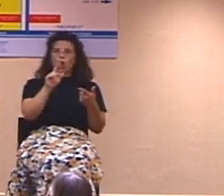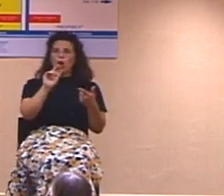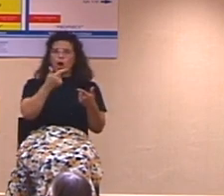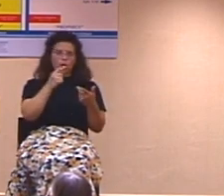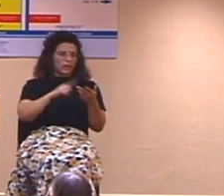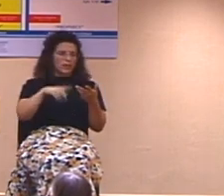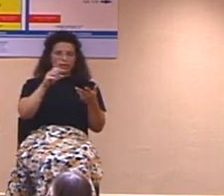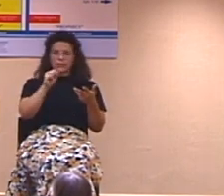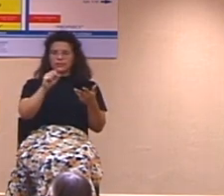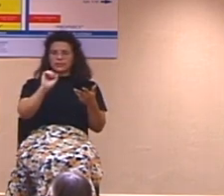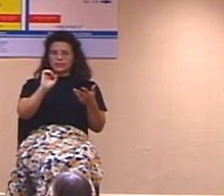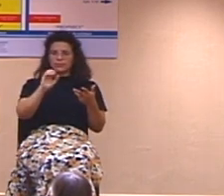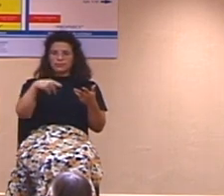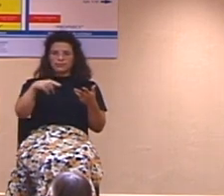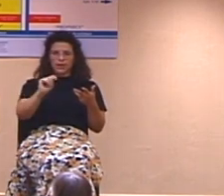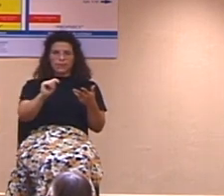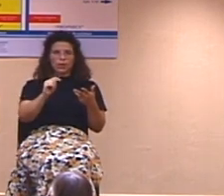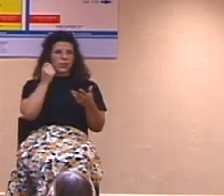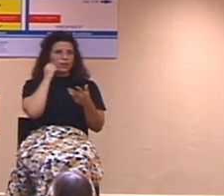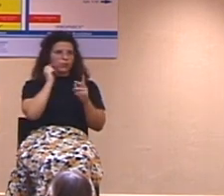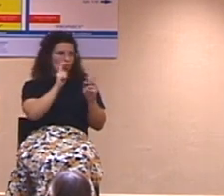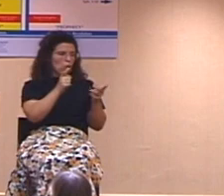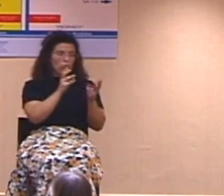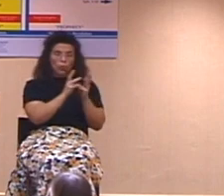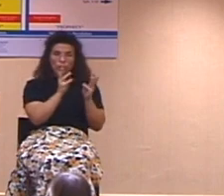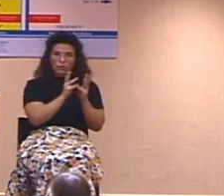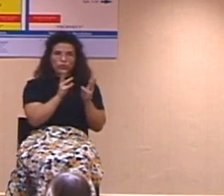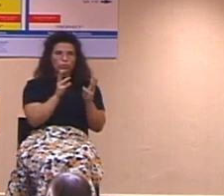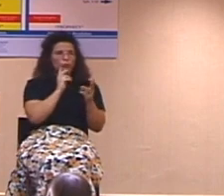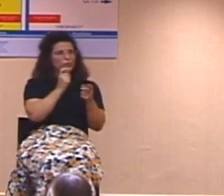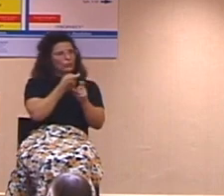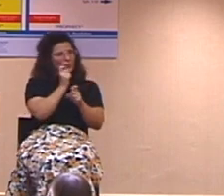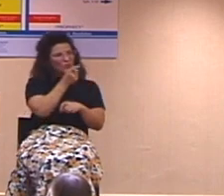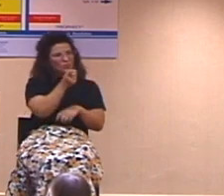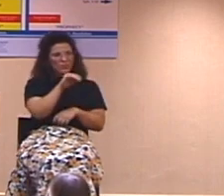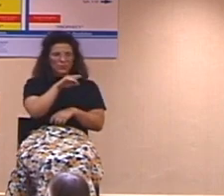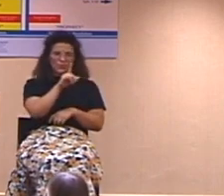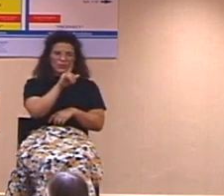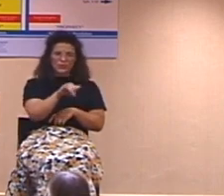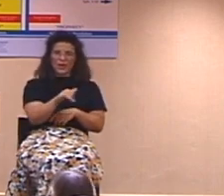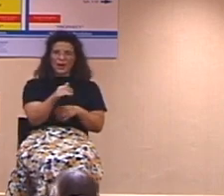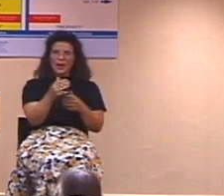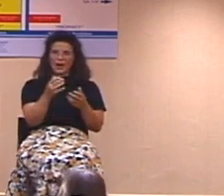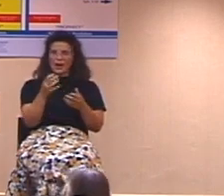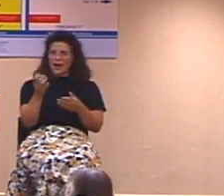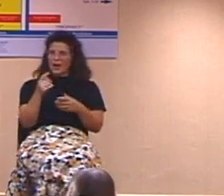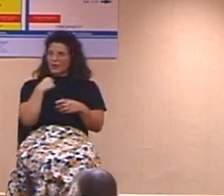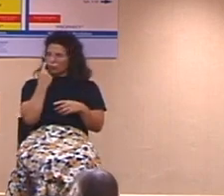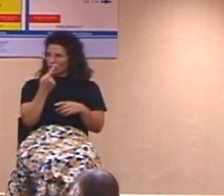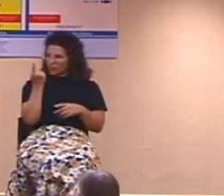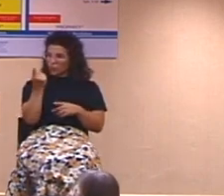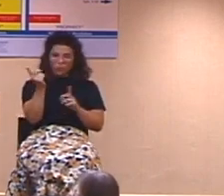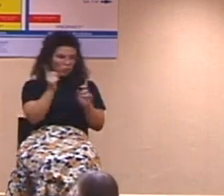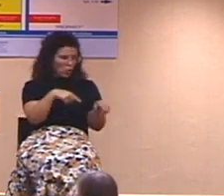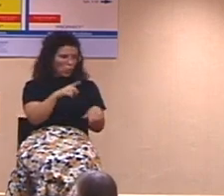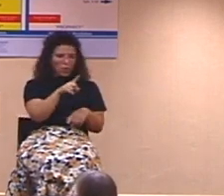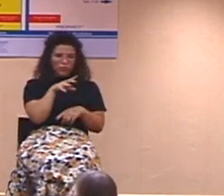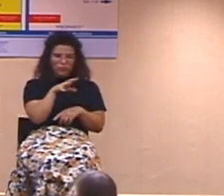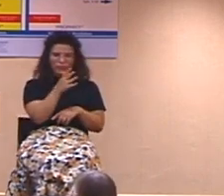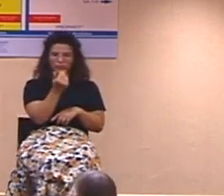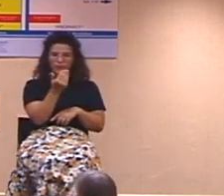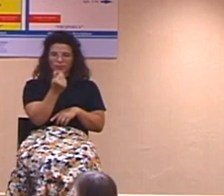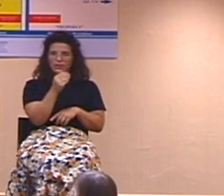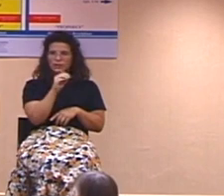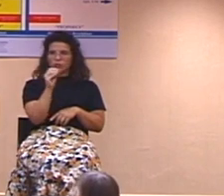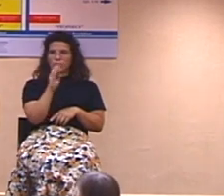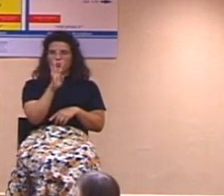you come in the winter, we trick you. Because in July, I left Sunday to come here. It was 115, 40%